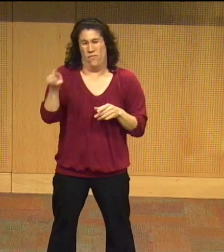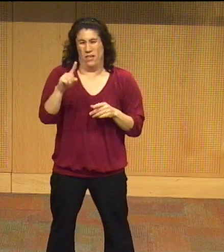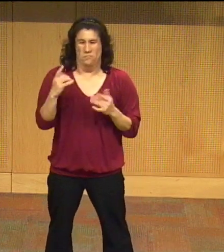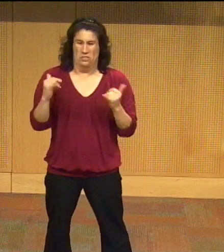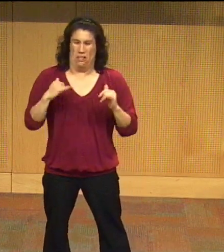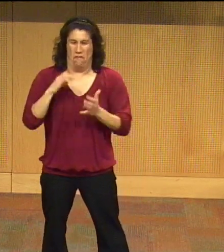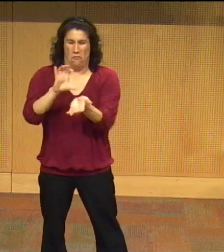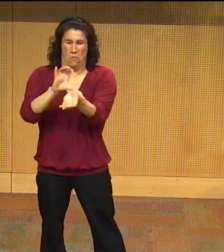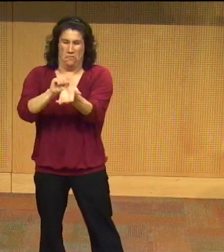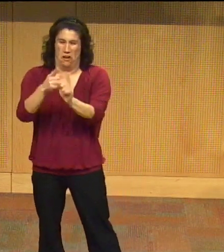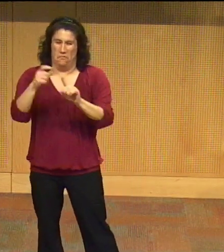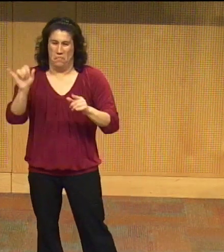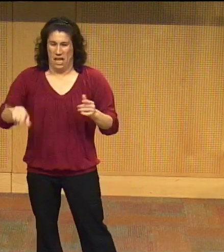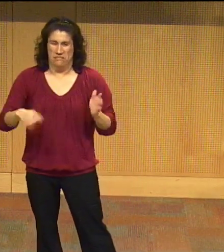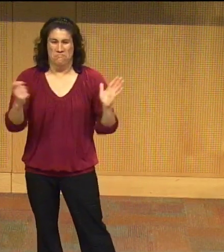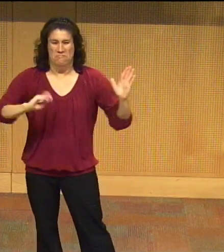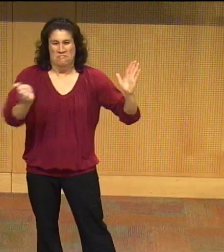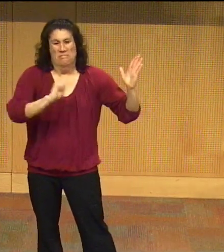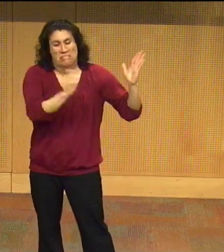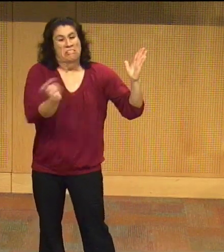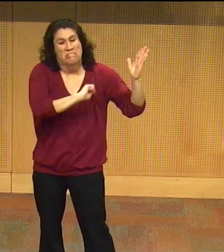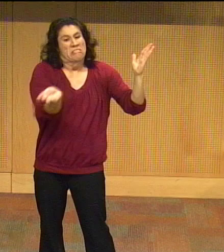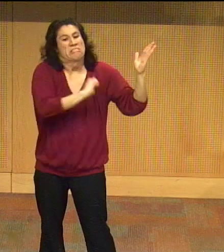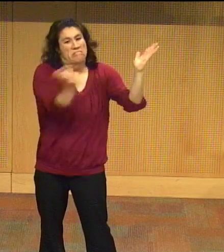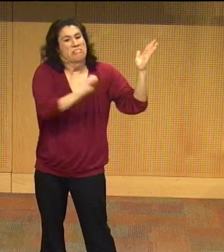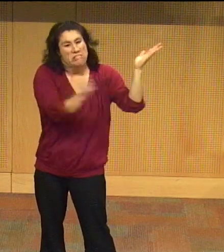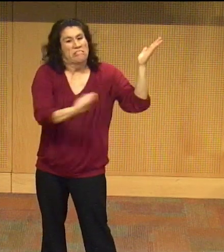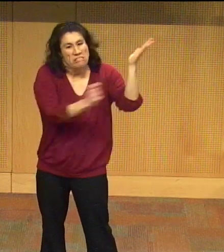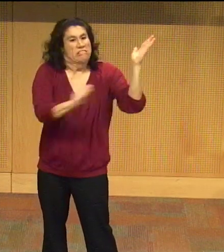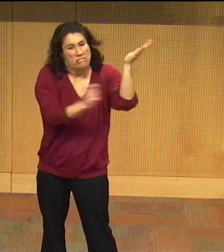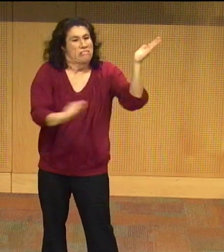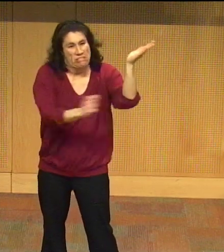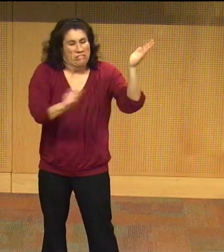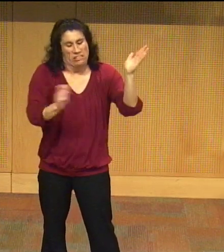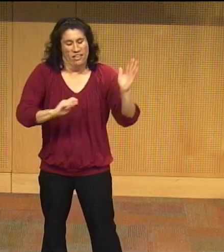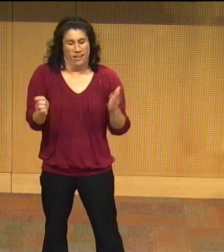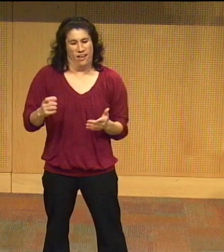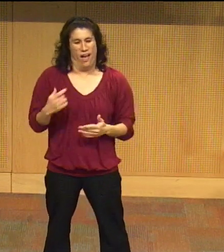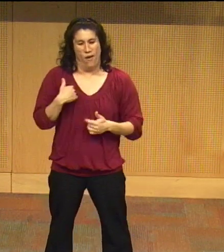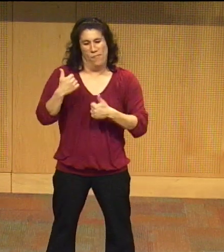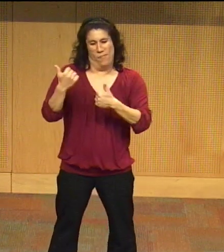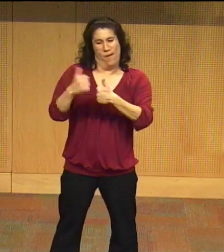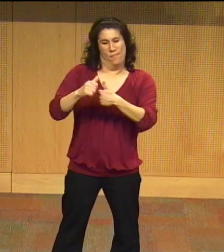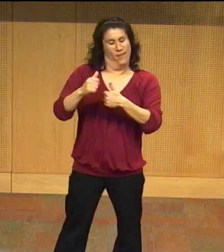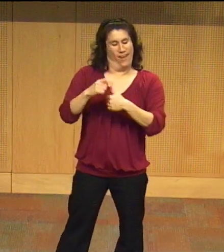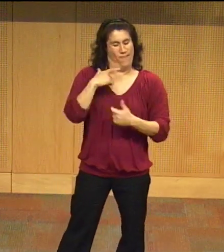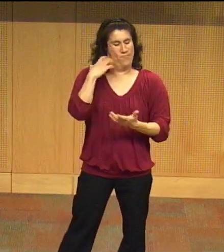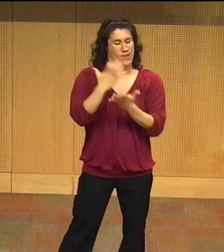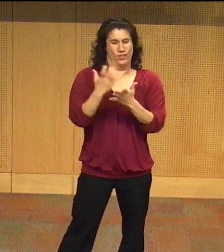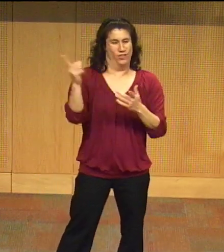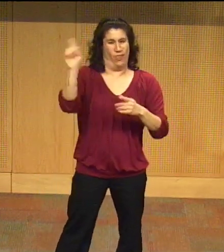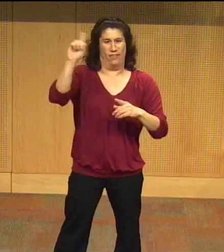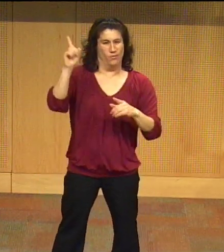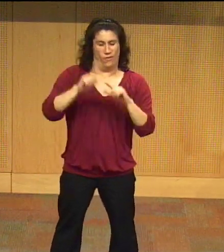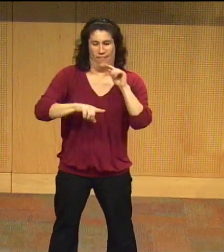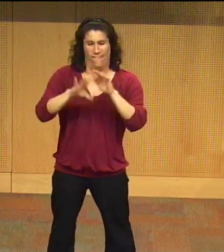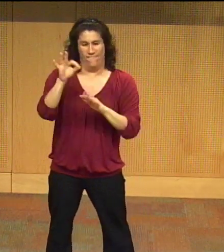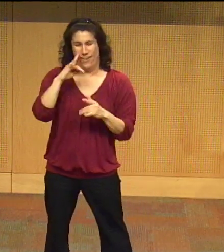on the whiteboard for me. I think several of them still have carpal tunnel because of that experience of all that they had to write. And they